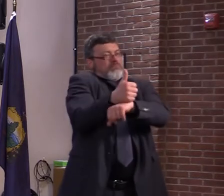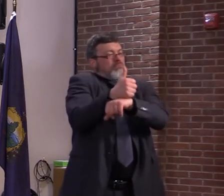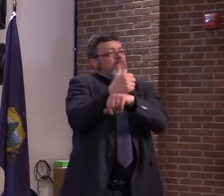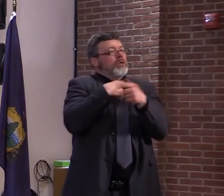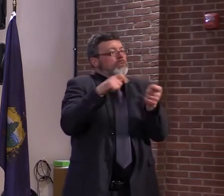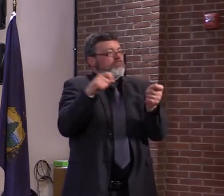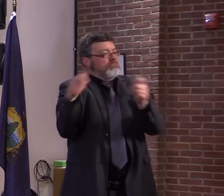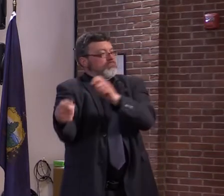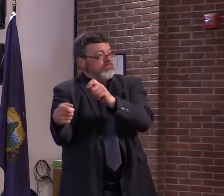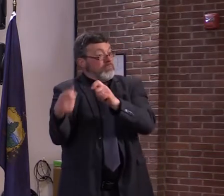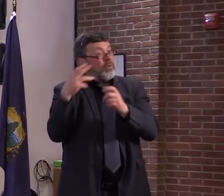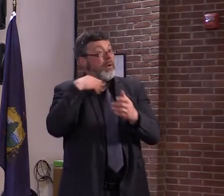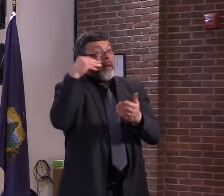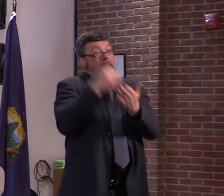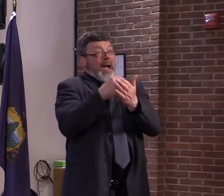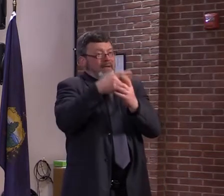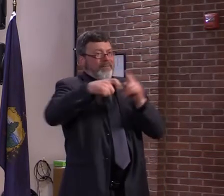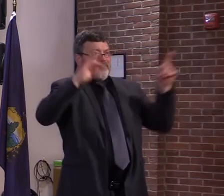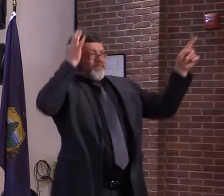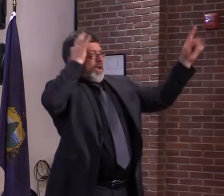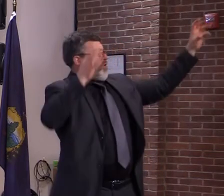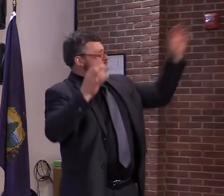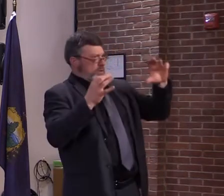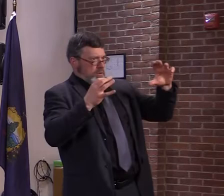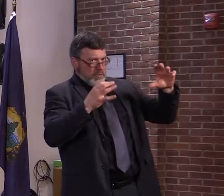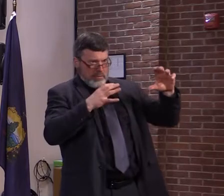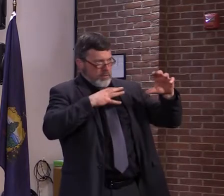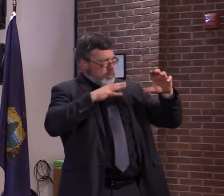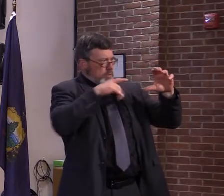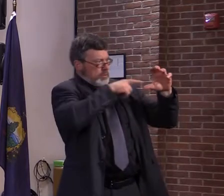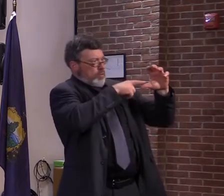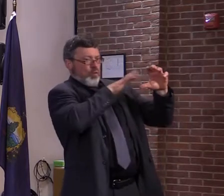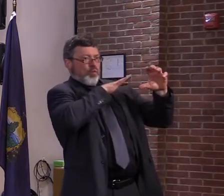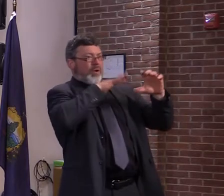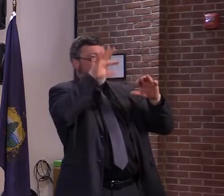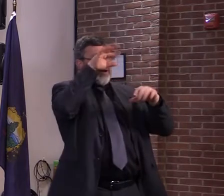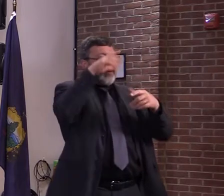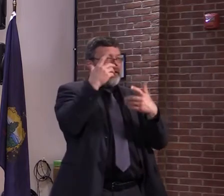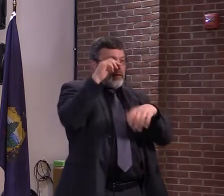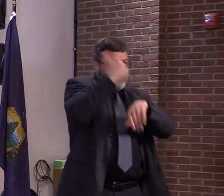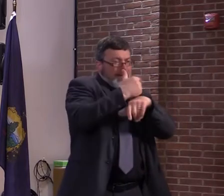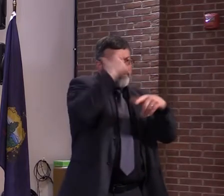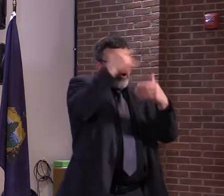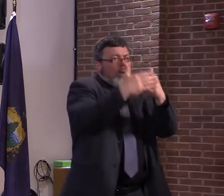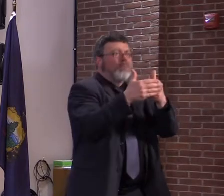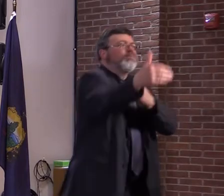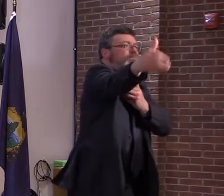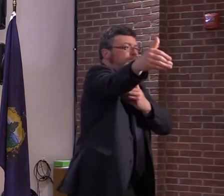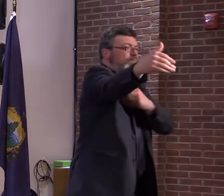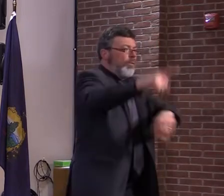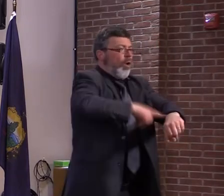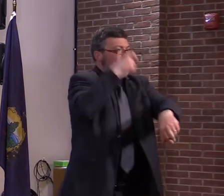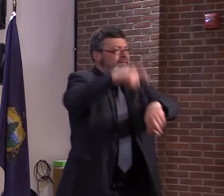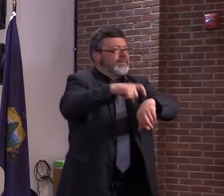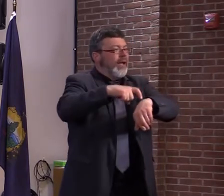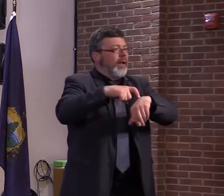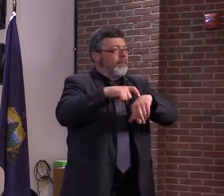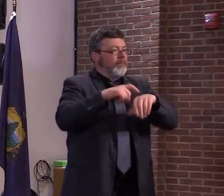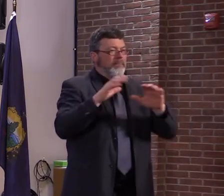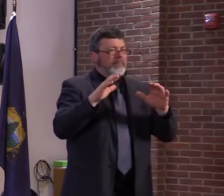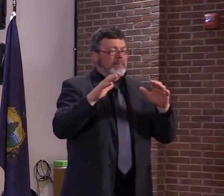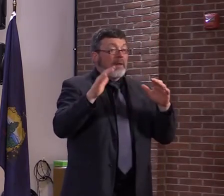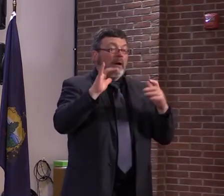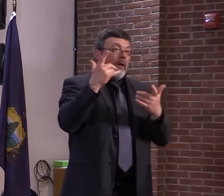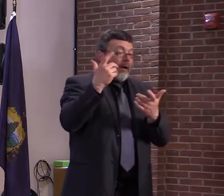federal payers as well. And telehealth became, of course, not only important for all kinds of healthcare,